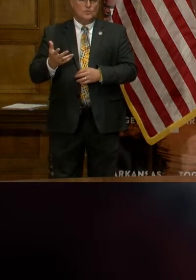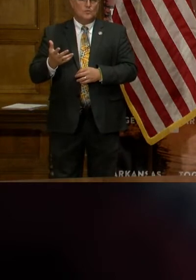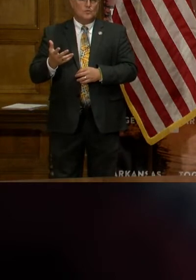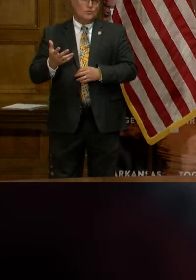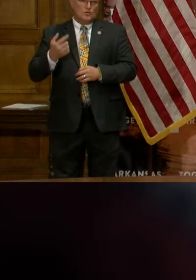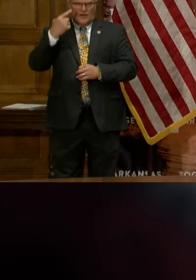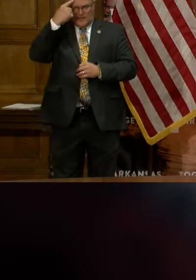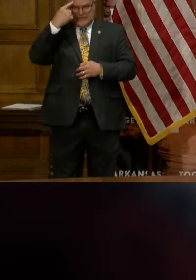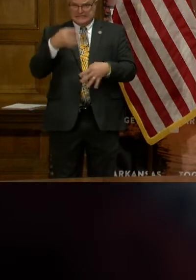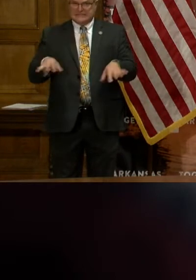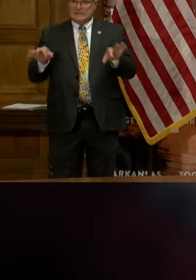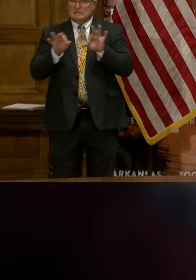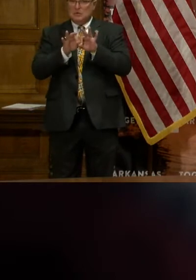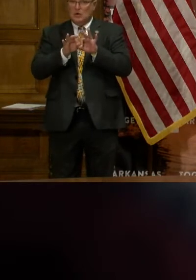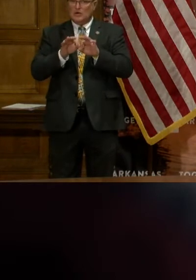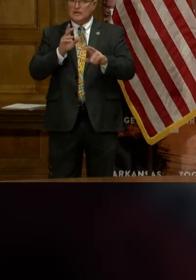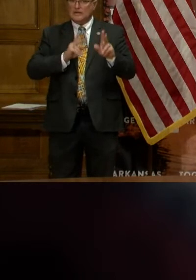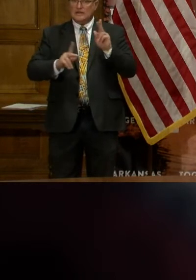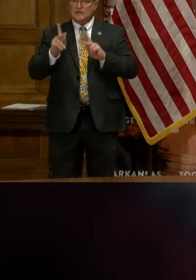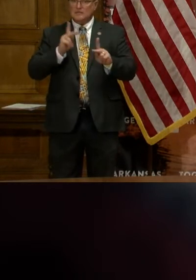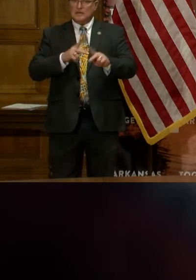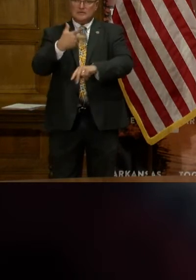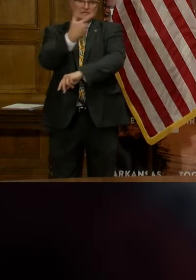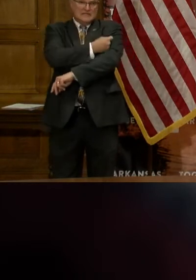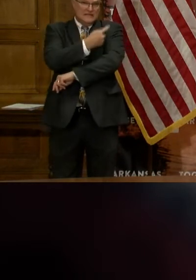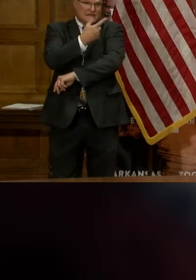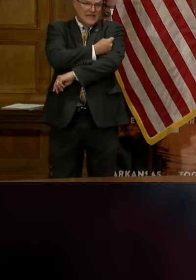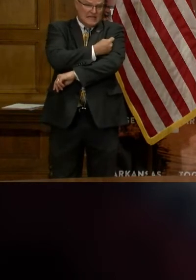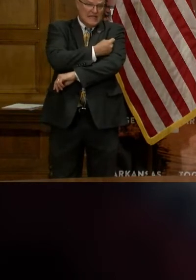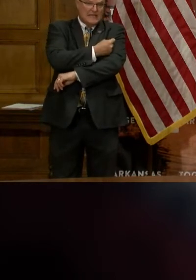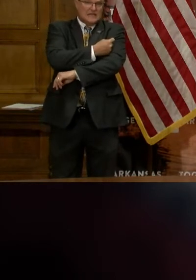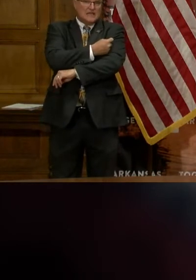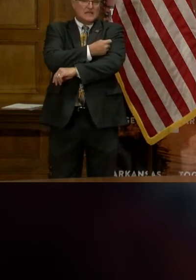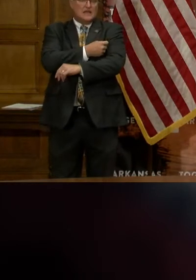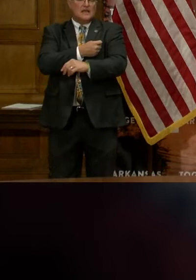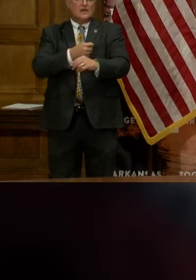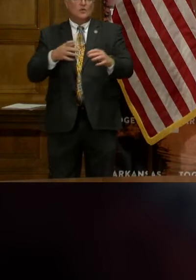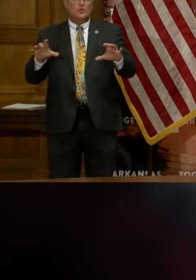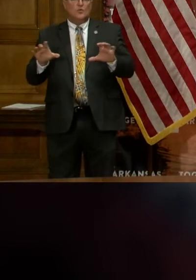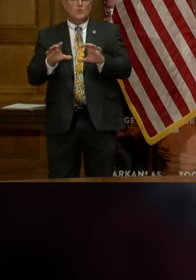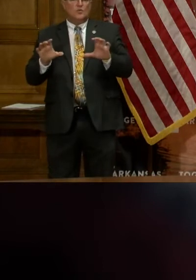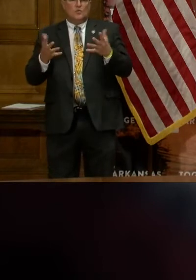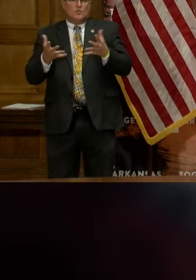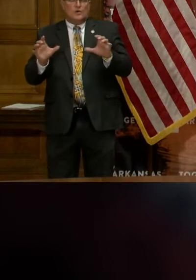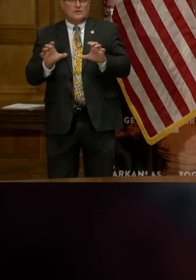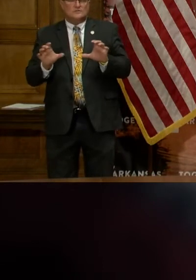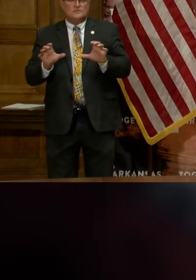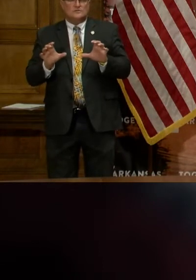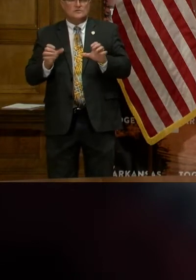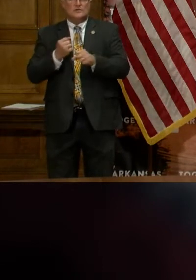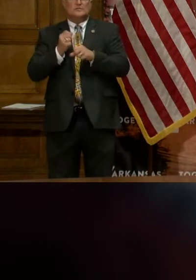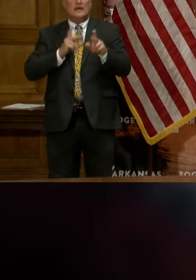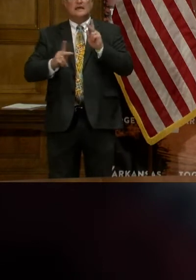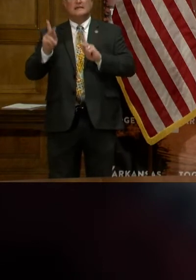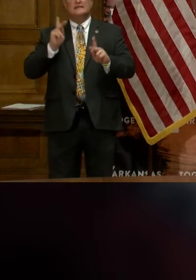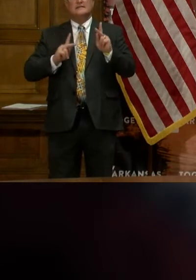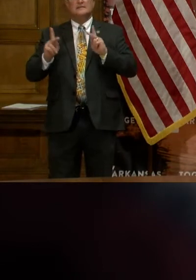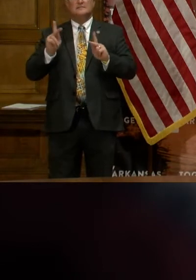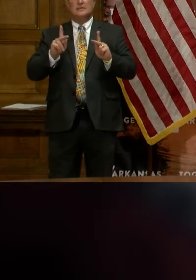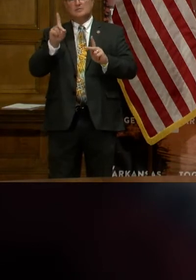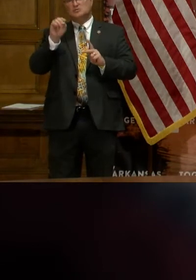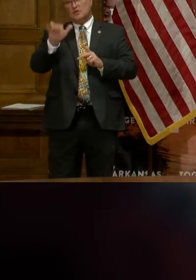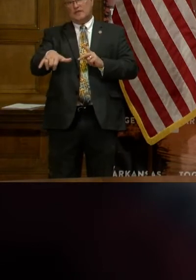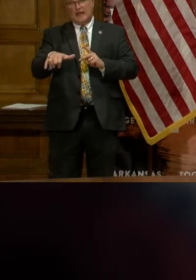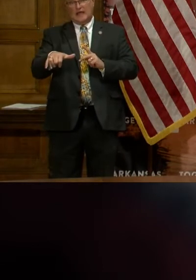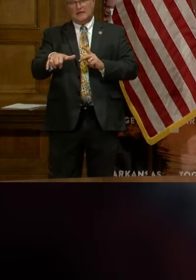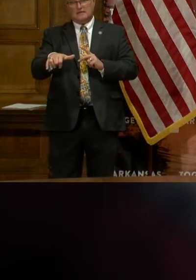do you think it's important that people get vaccinated, and what can you do to make people do